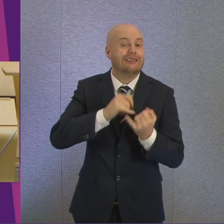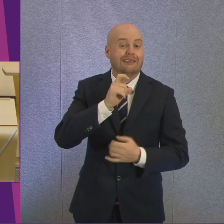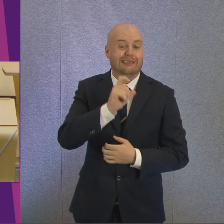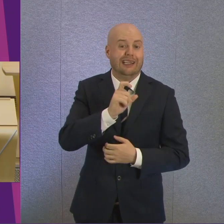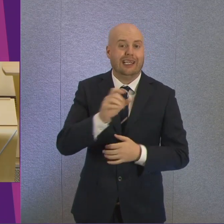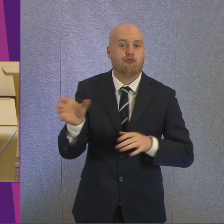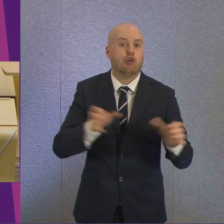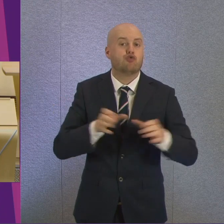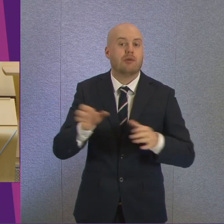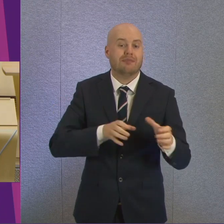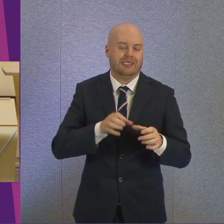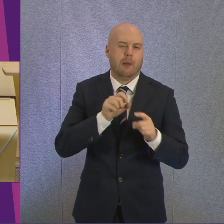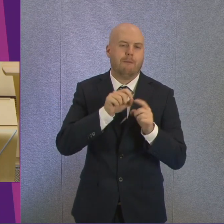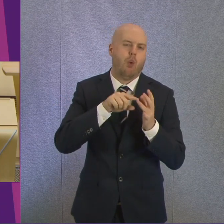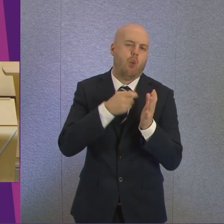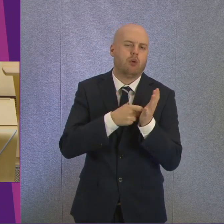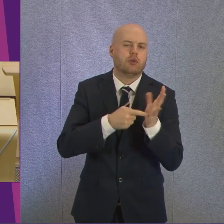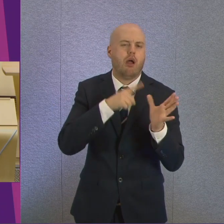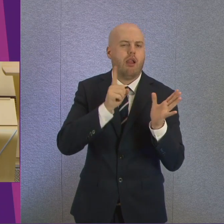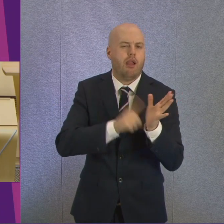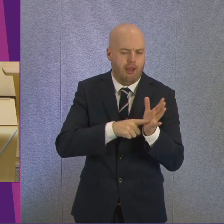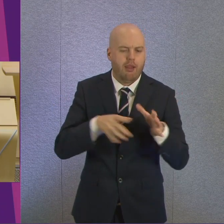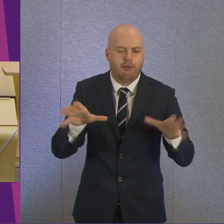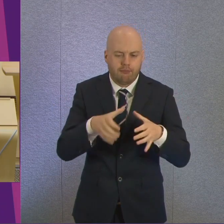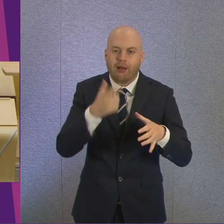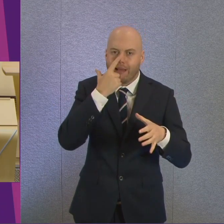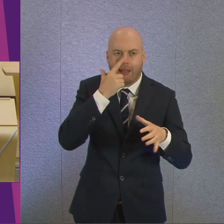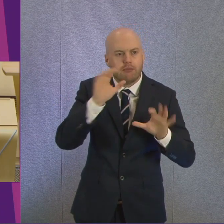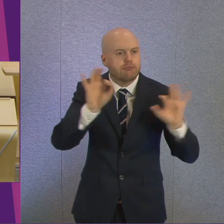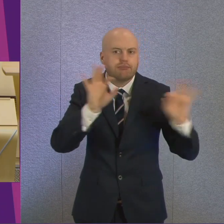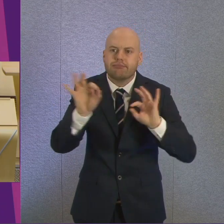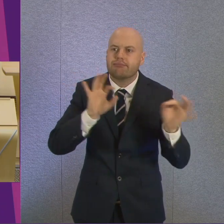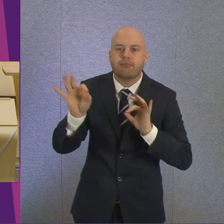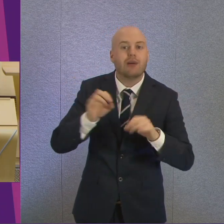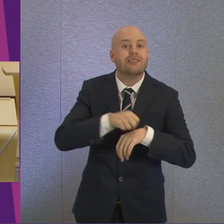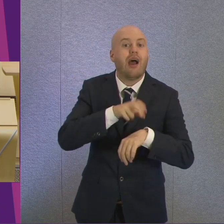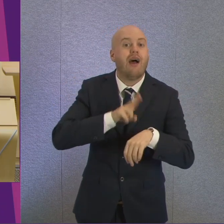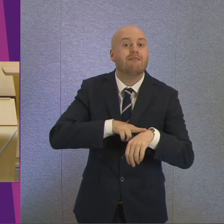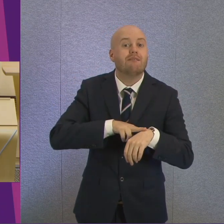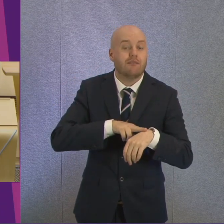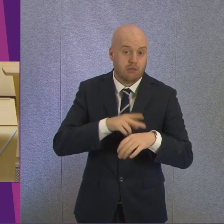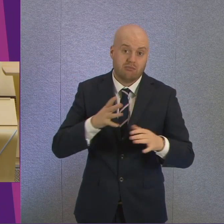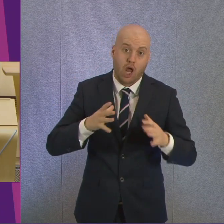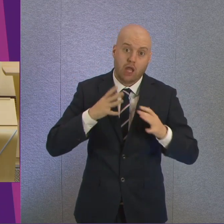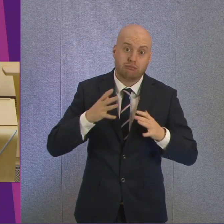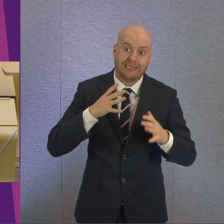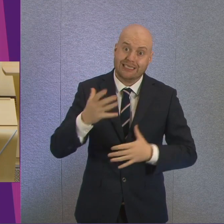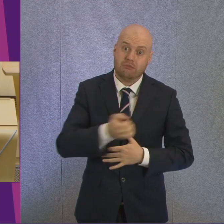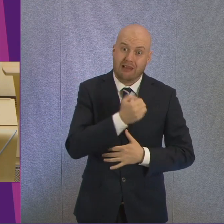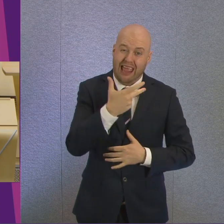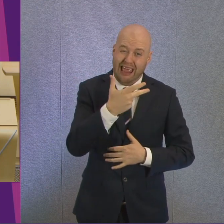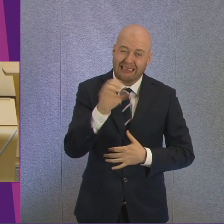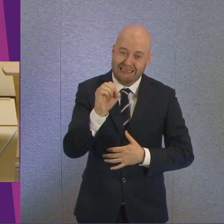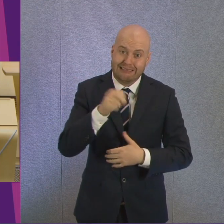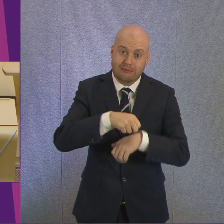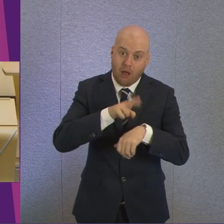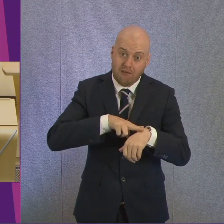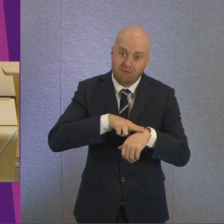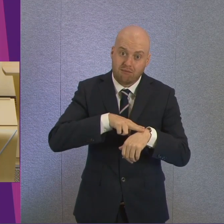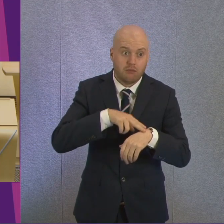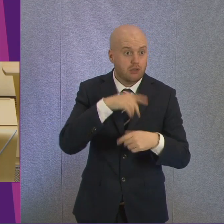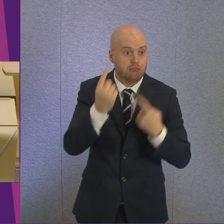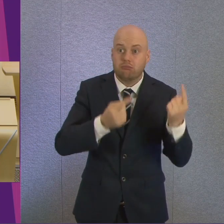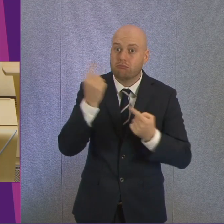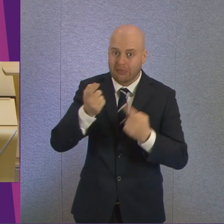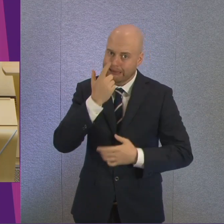effective redeployment of care workers. Over 80 staff have already been matched for work in care homes or care at home under the